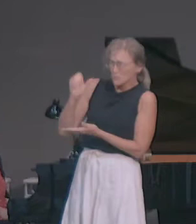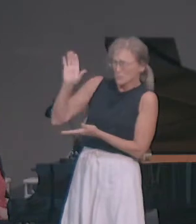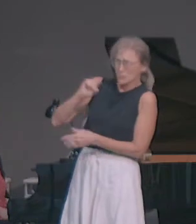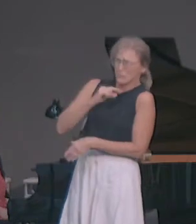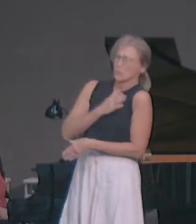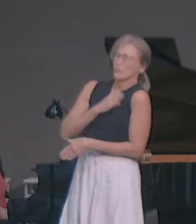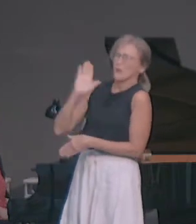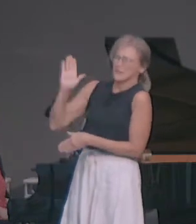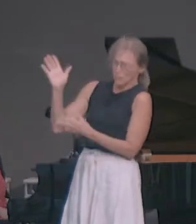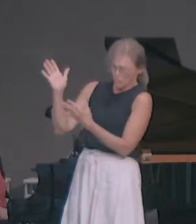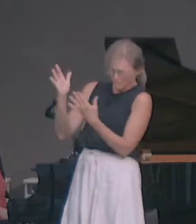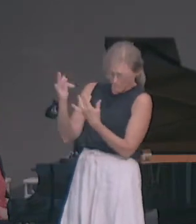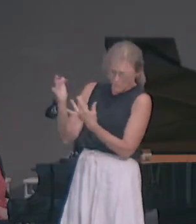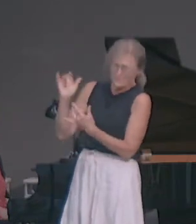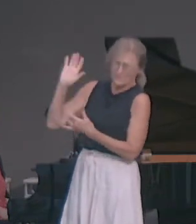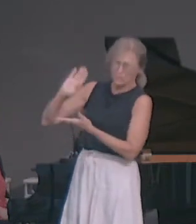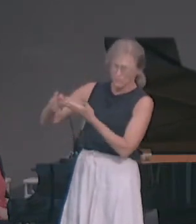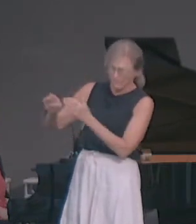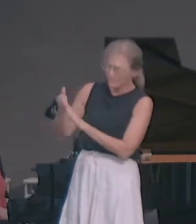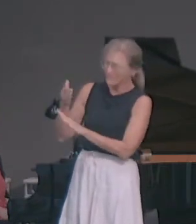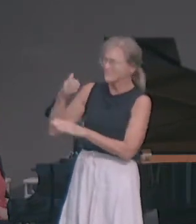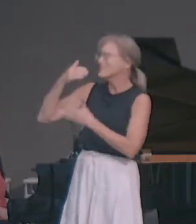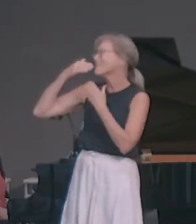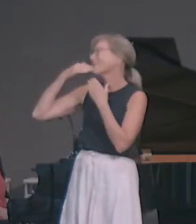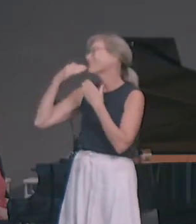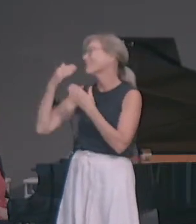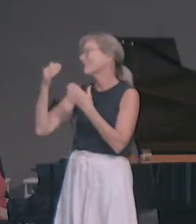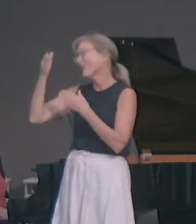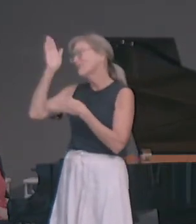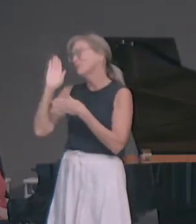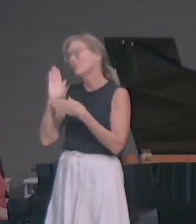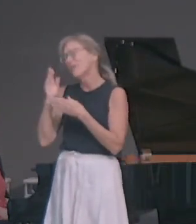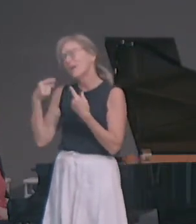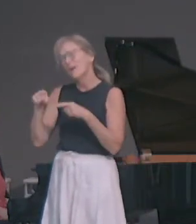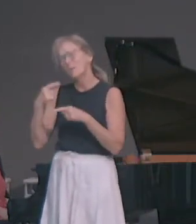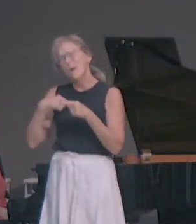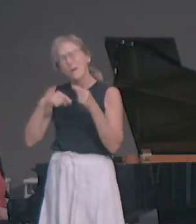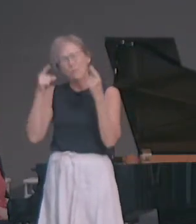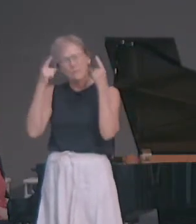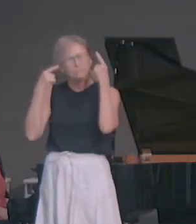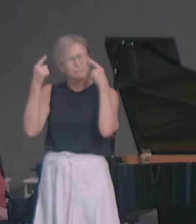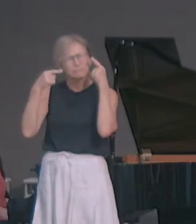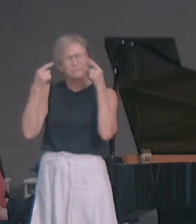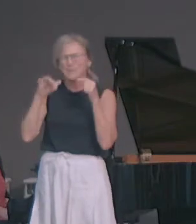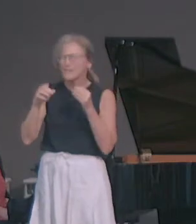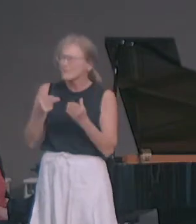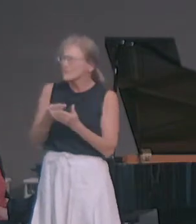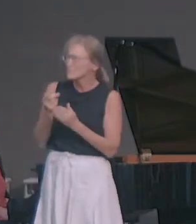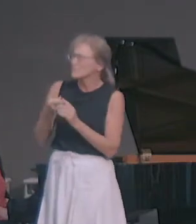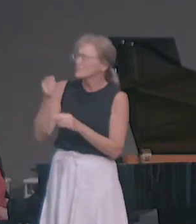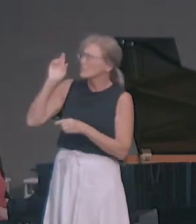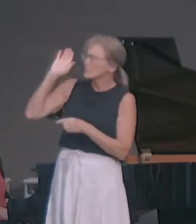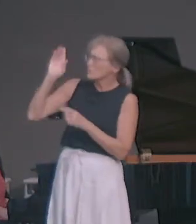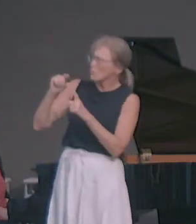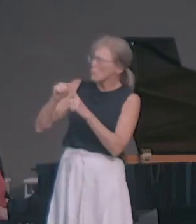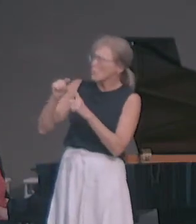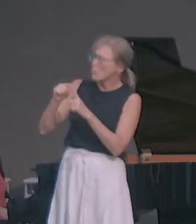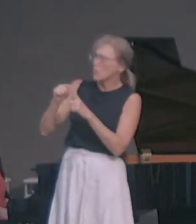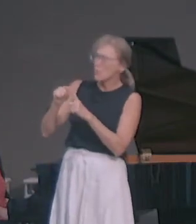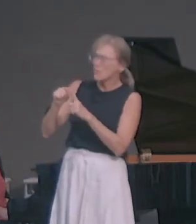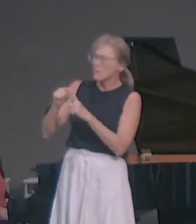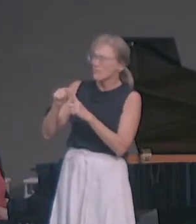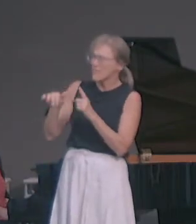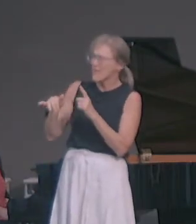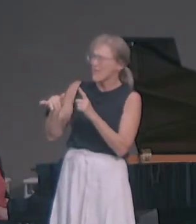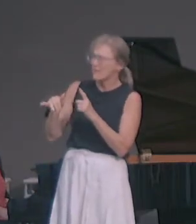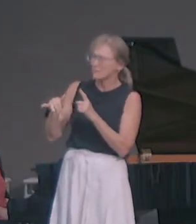your forgiveness. Yeah, thank you, God, as we think about this truth that we just heard from your word, that despite being enemies of